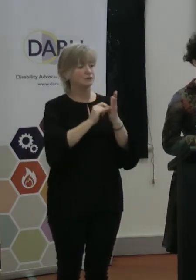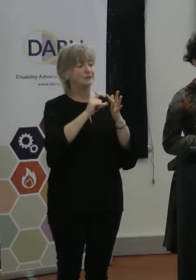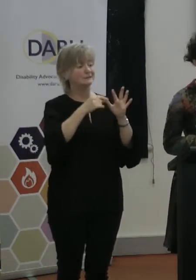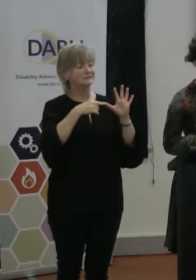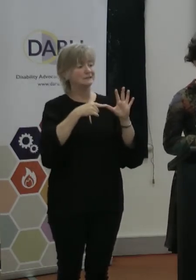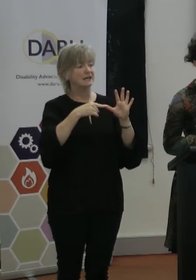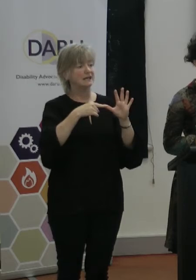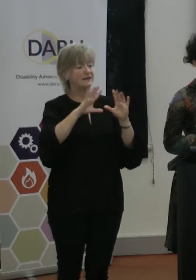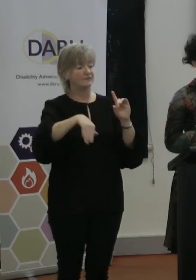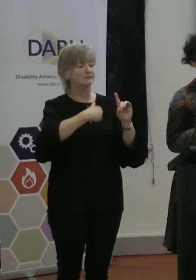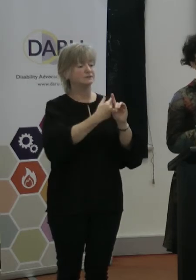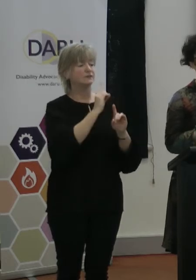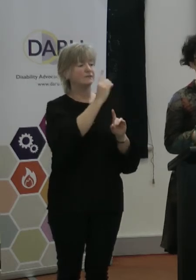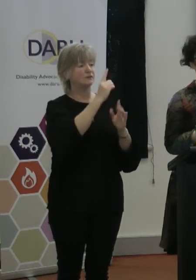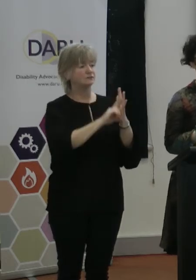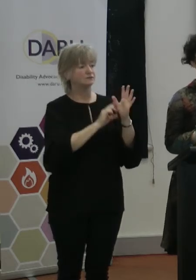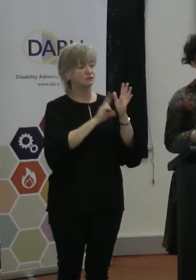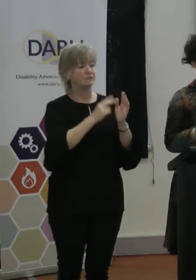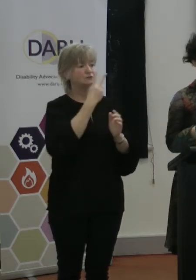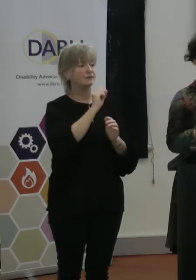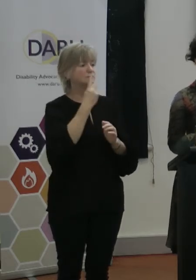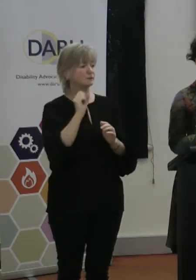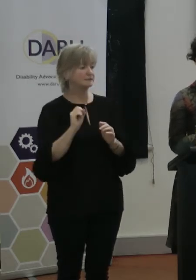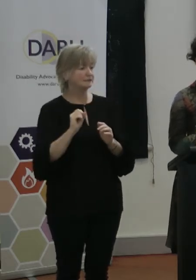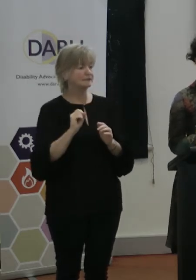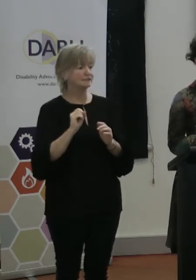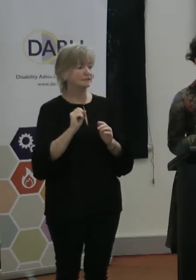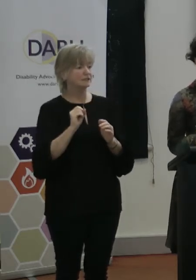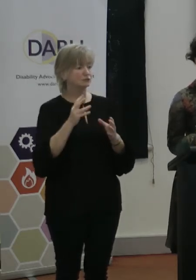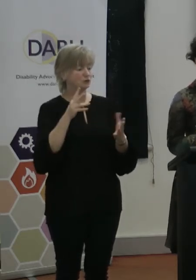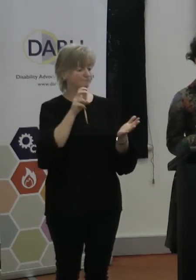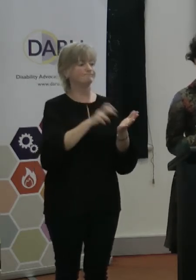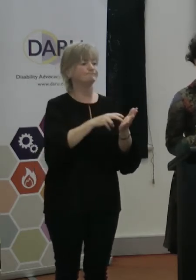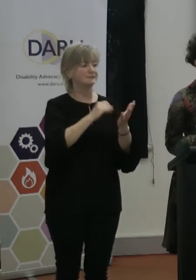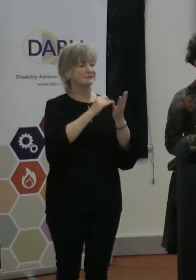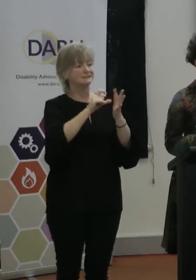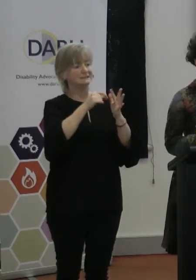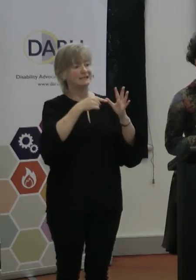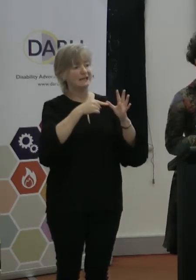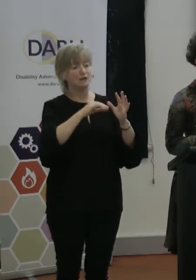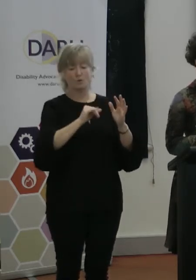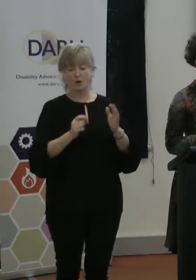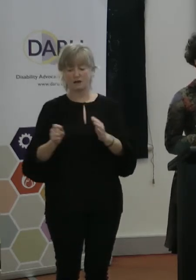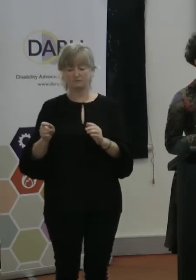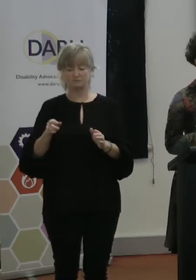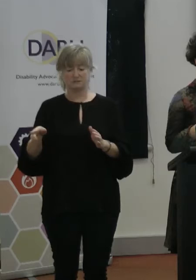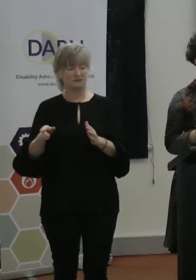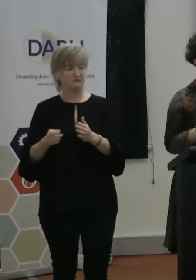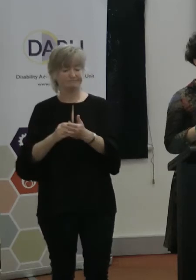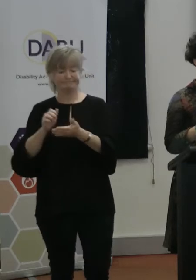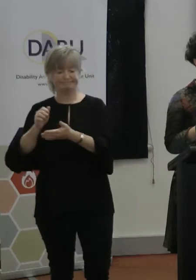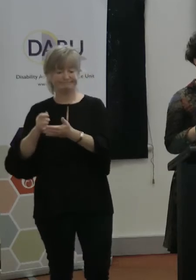January 2020 to enter into an SDA residency agreement or a regular tenancy agreement with